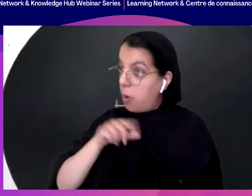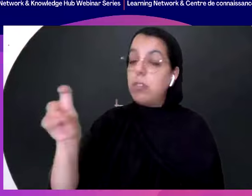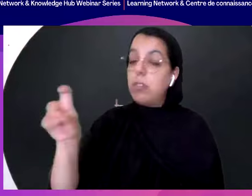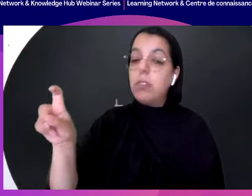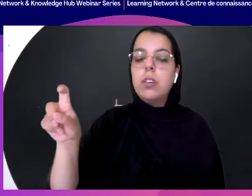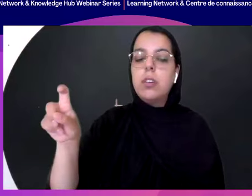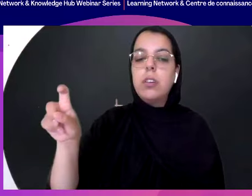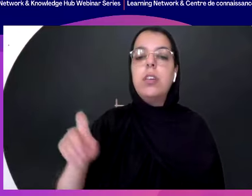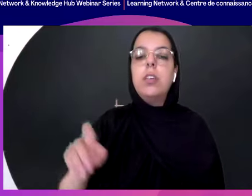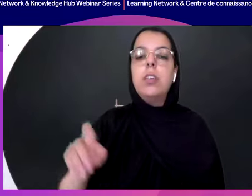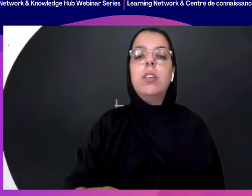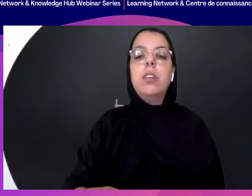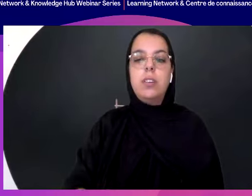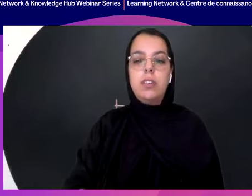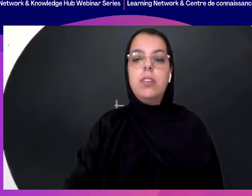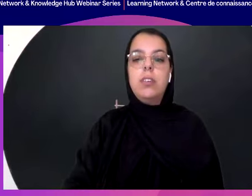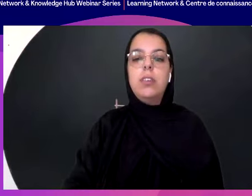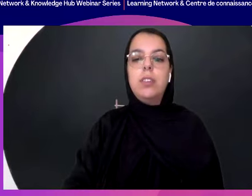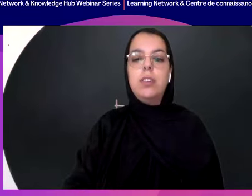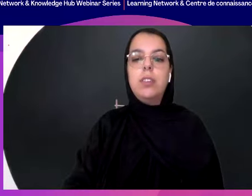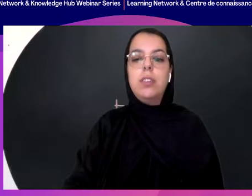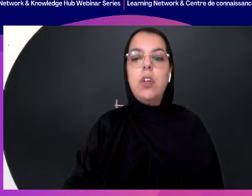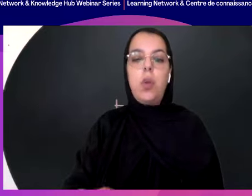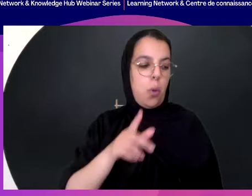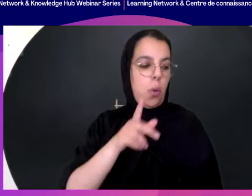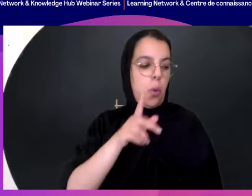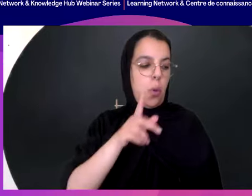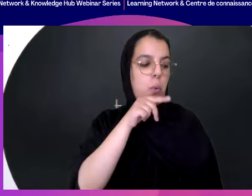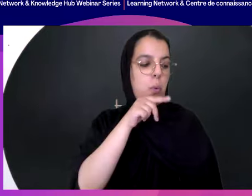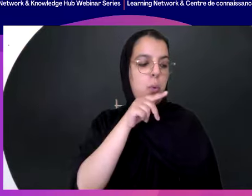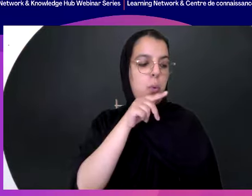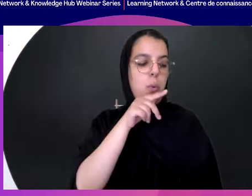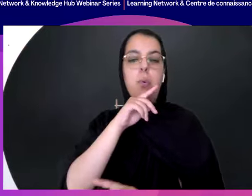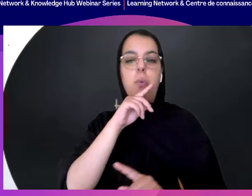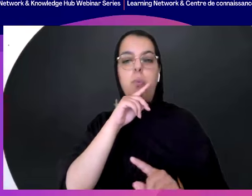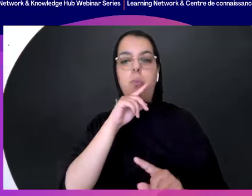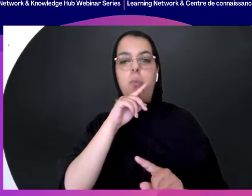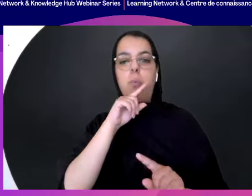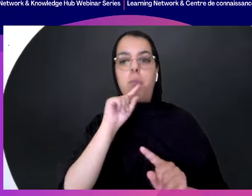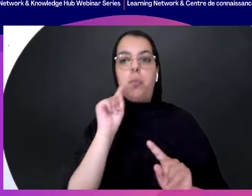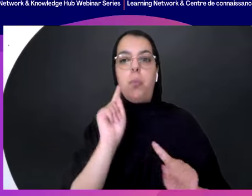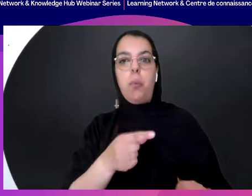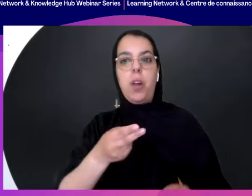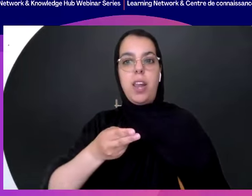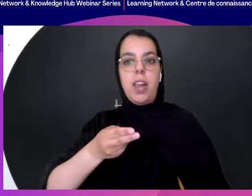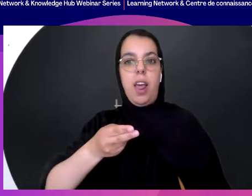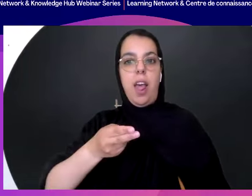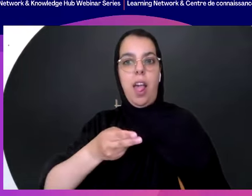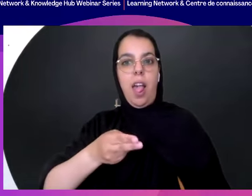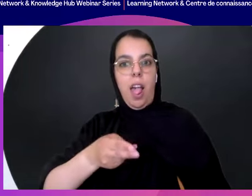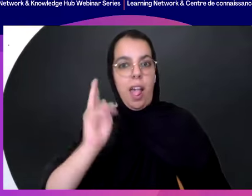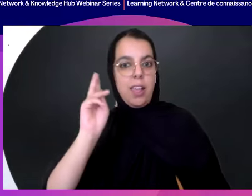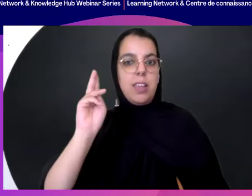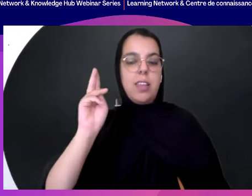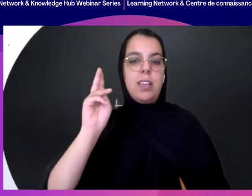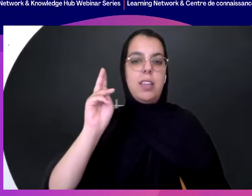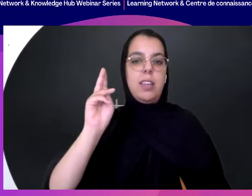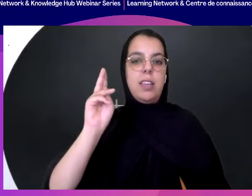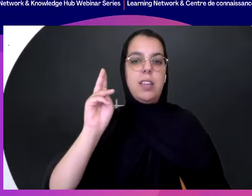found that those who reported high levels did not see the same negative effects